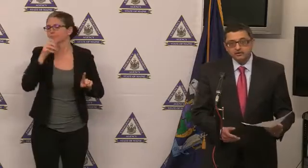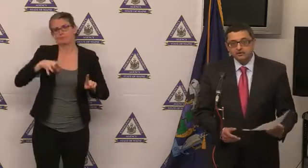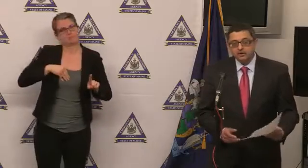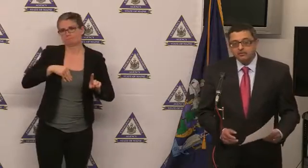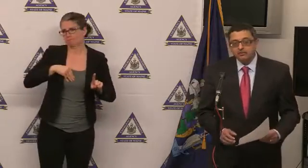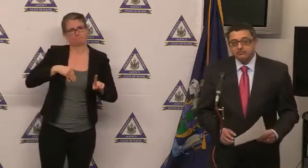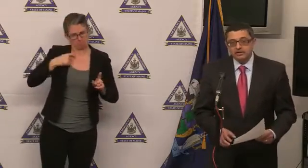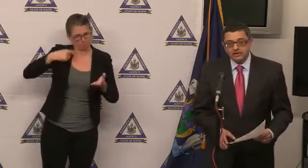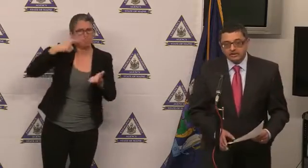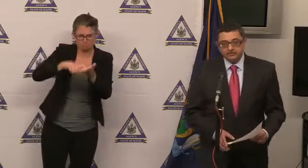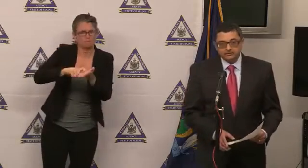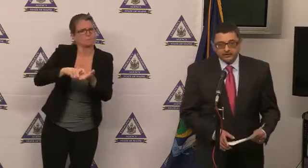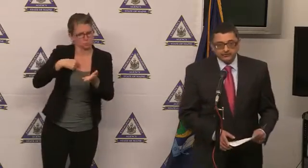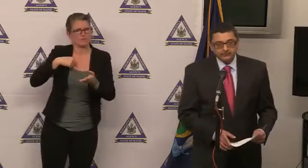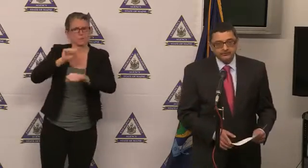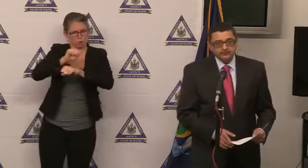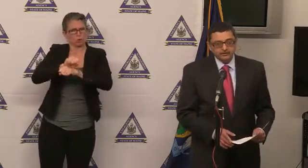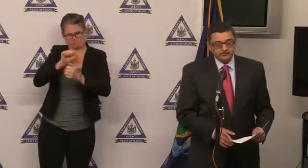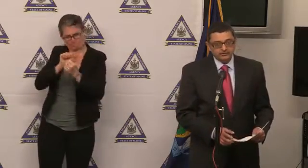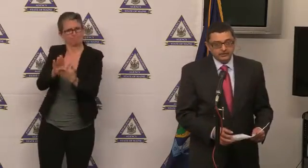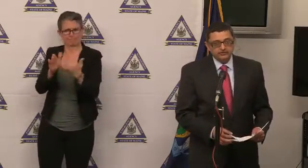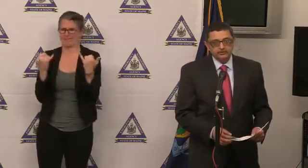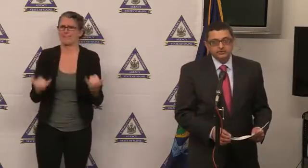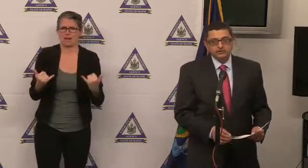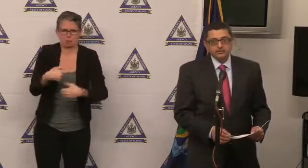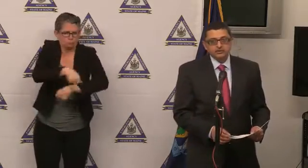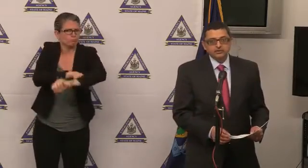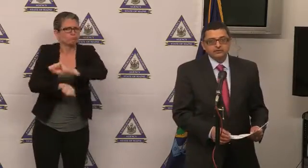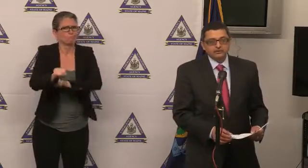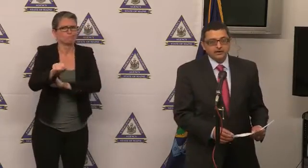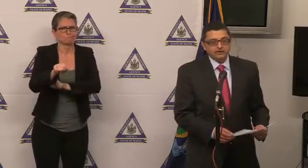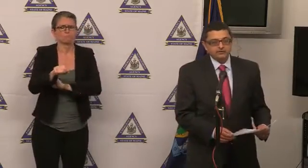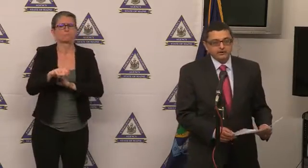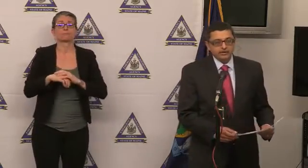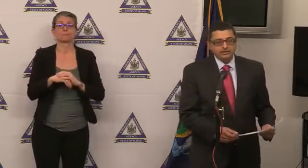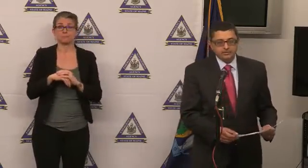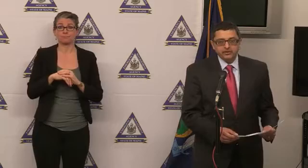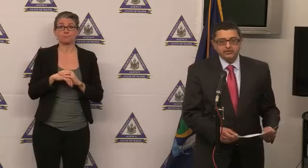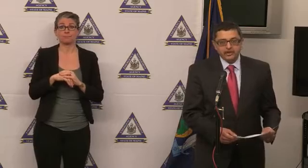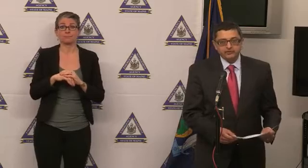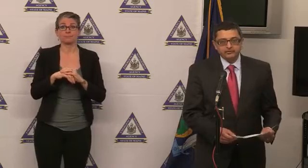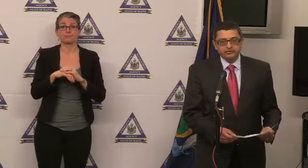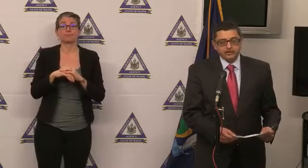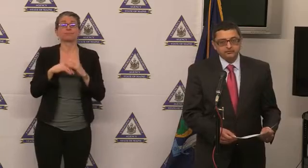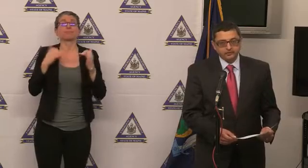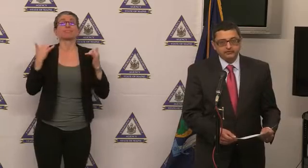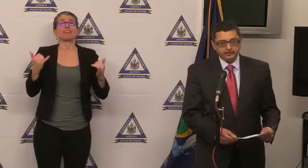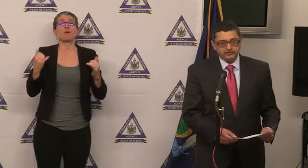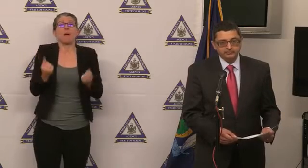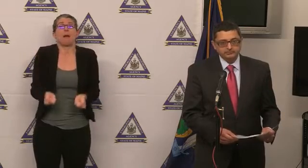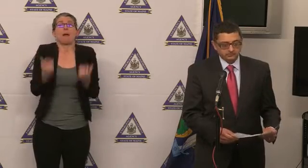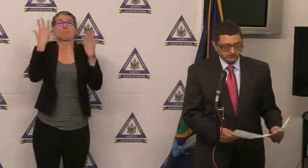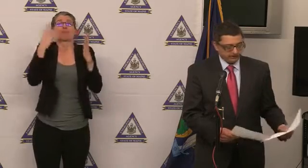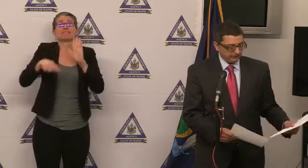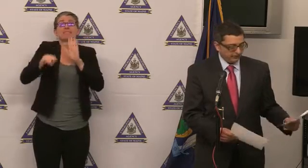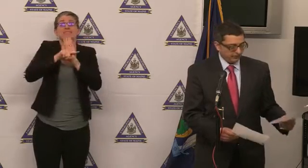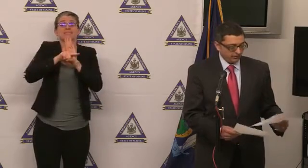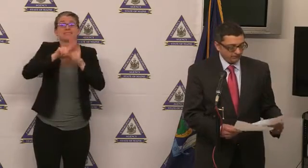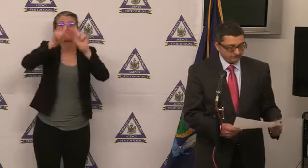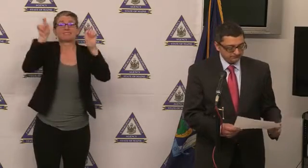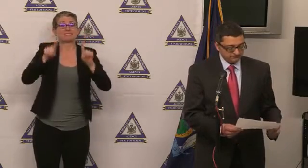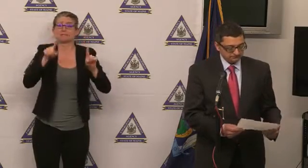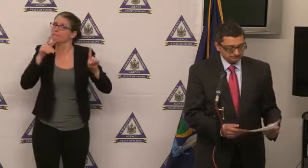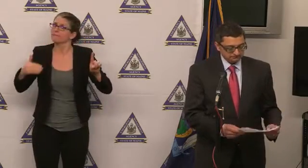Finally, the number of negative tests in the state stands at 3,014 as of this